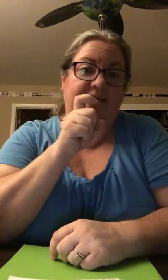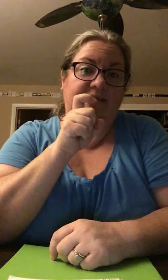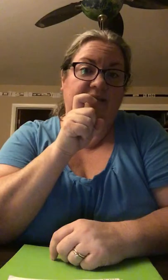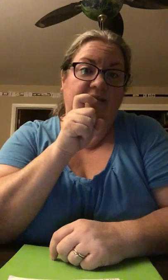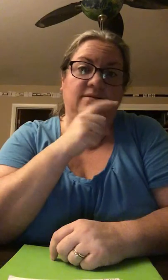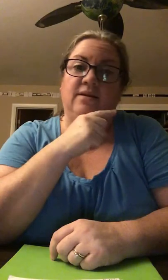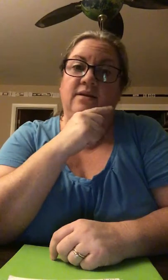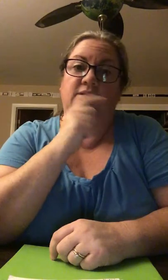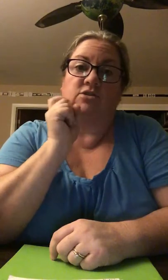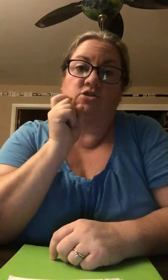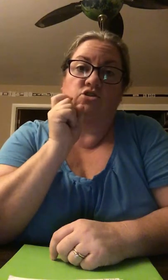X.